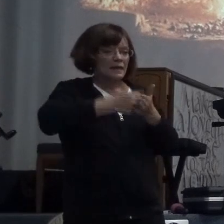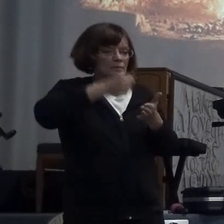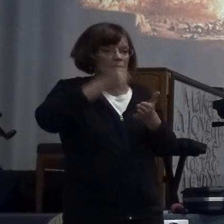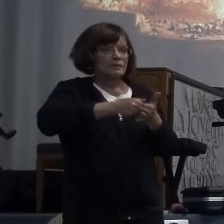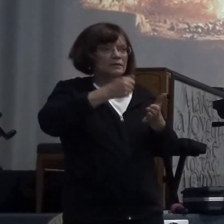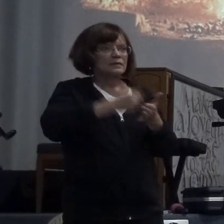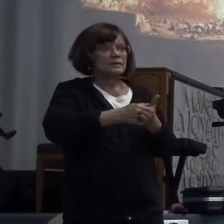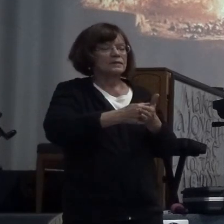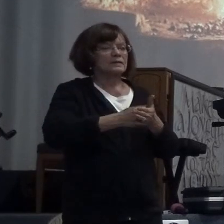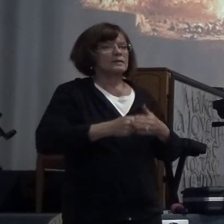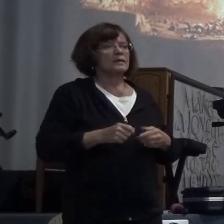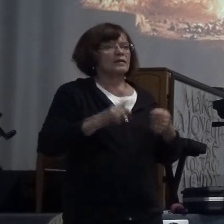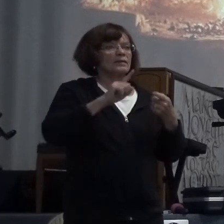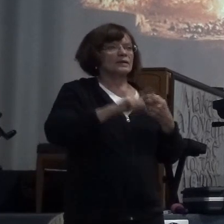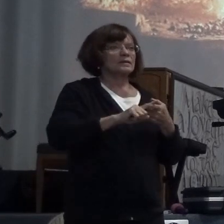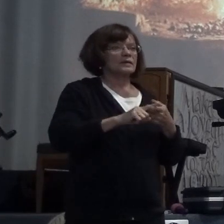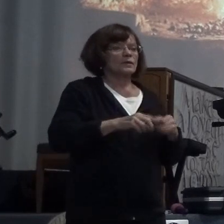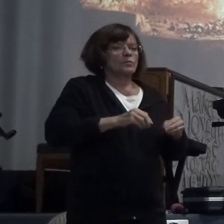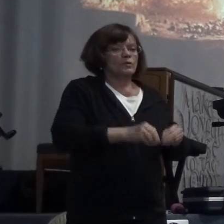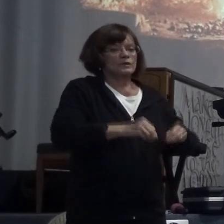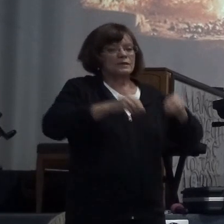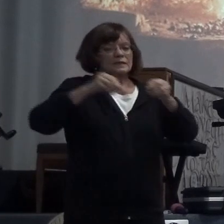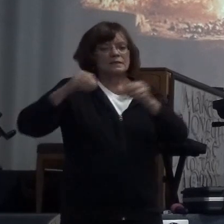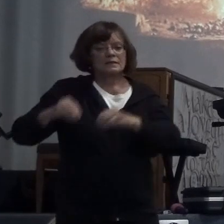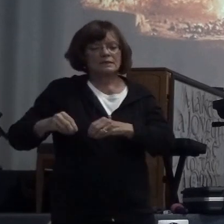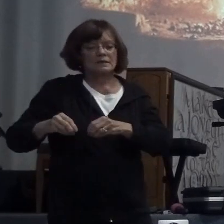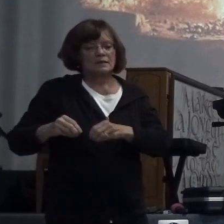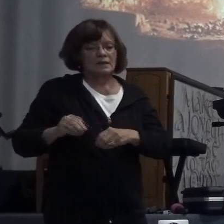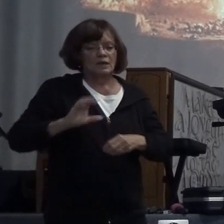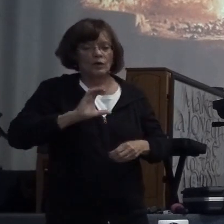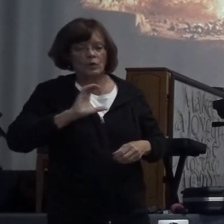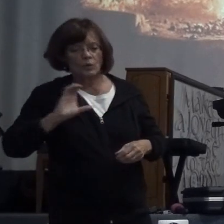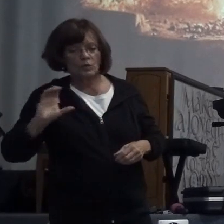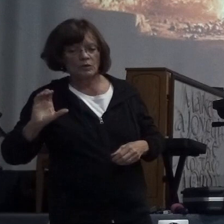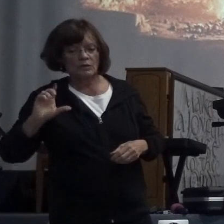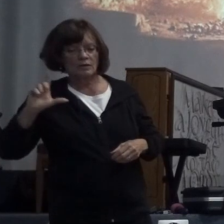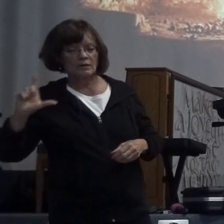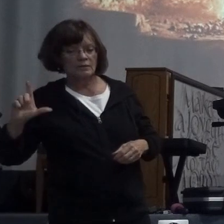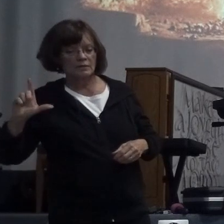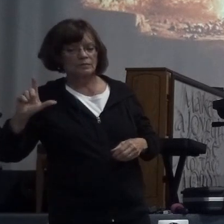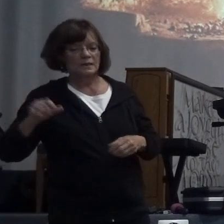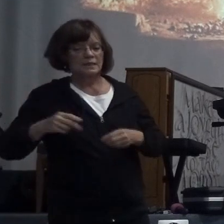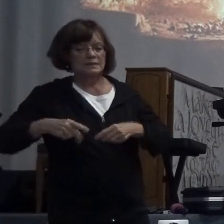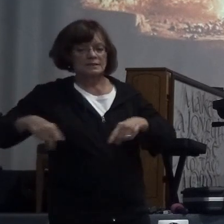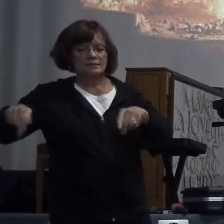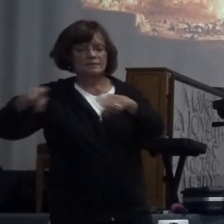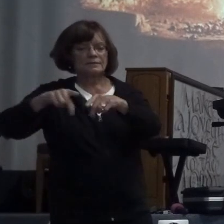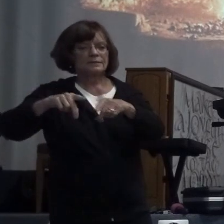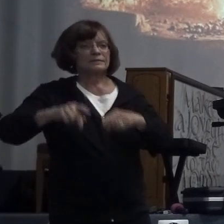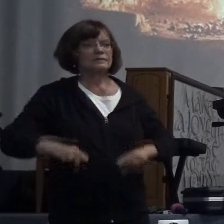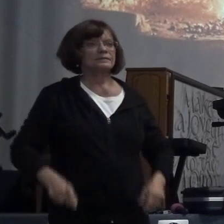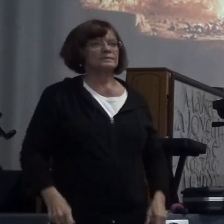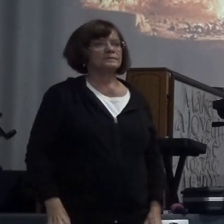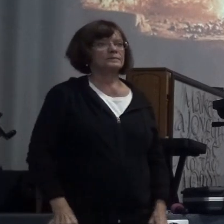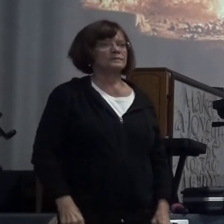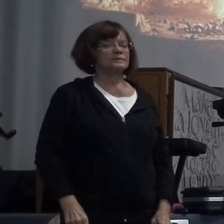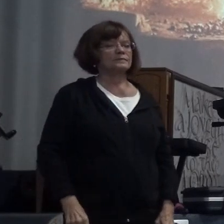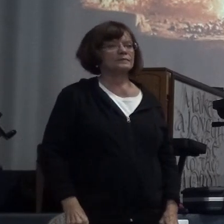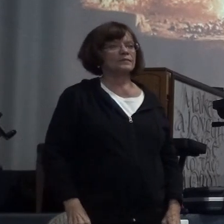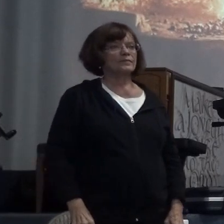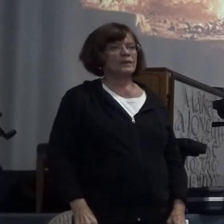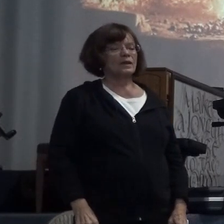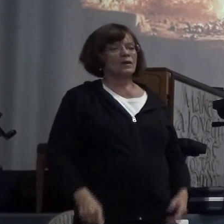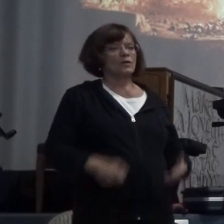to cool it. I don't know if you've seen Forge and Fire. I know Ben said he was watching that before he came in today. But what